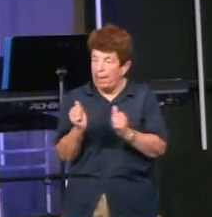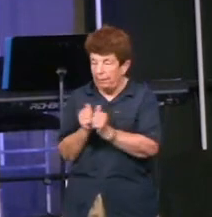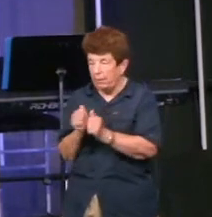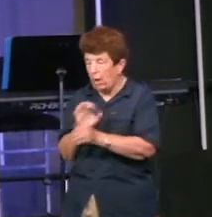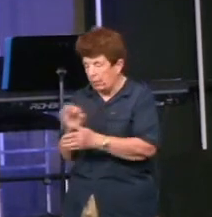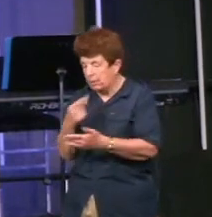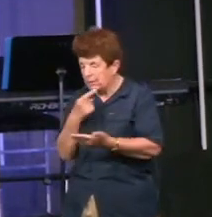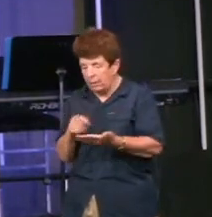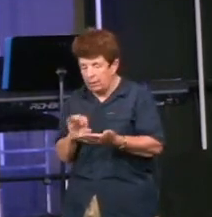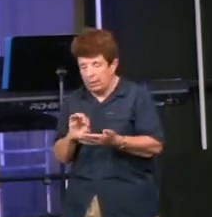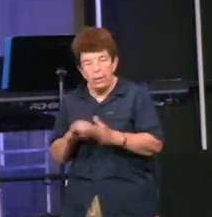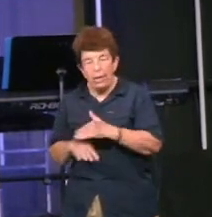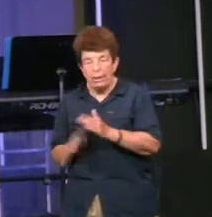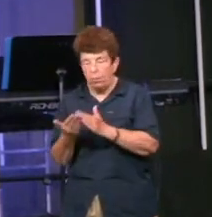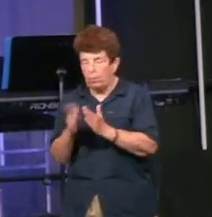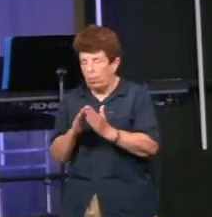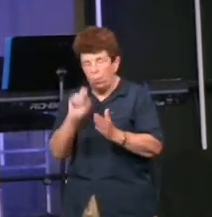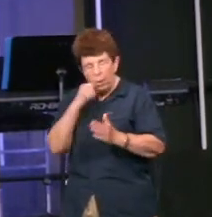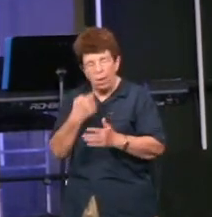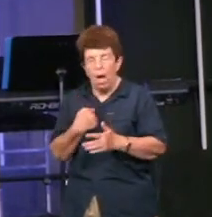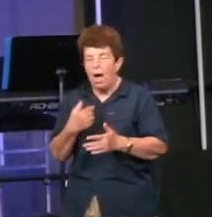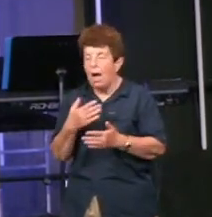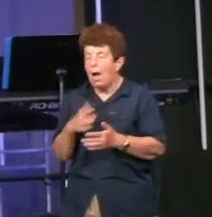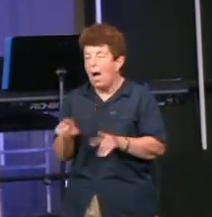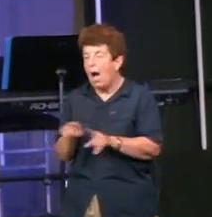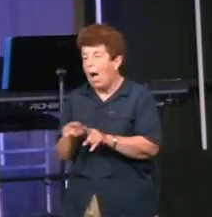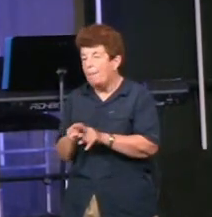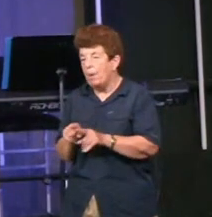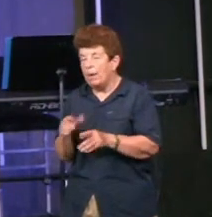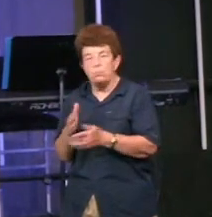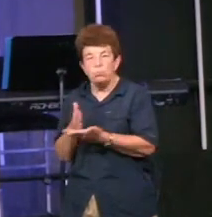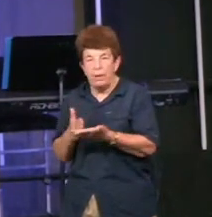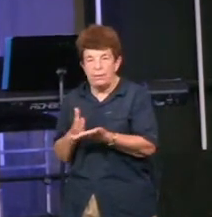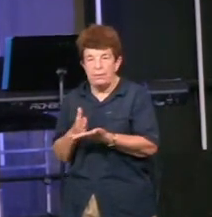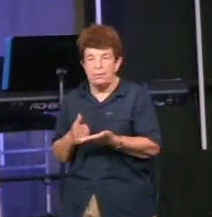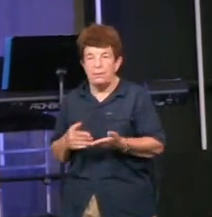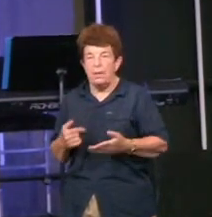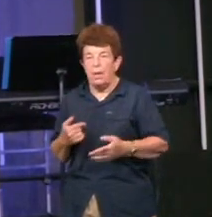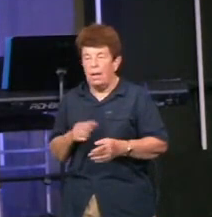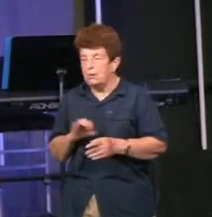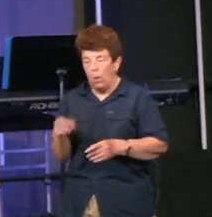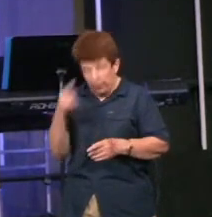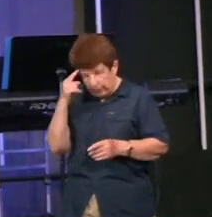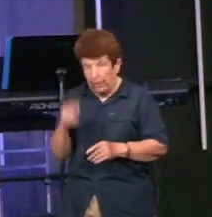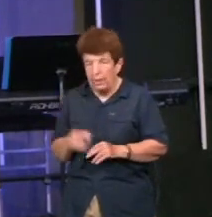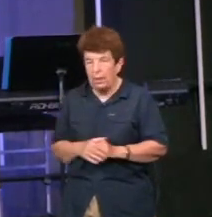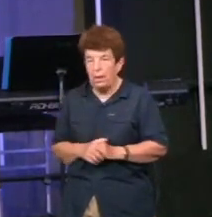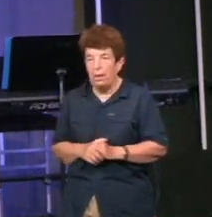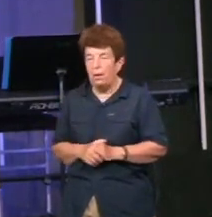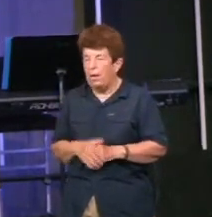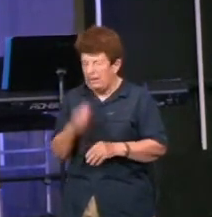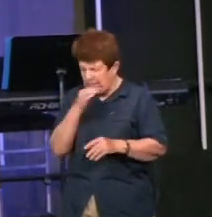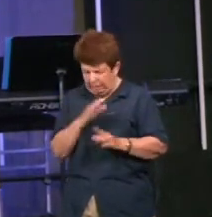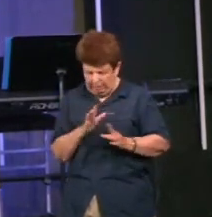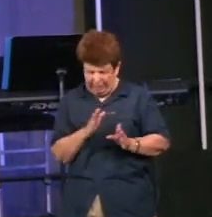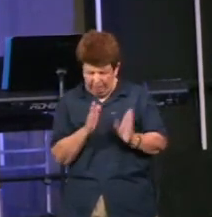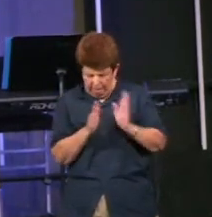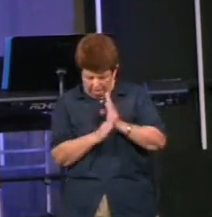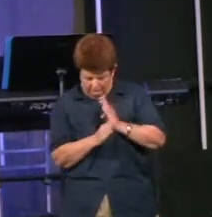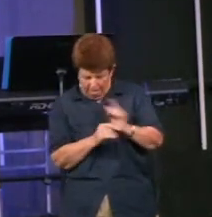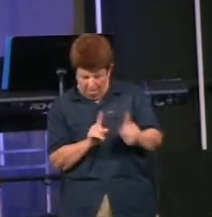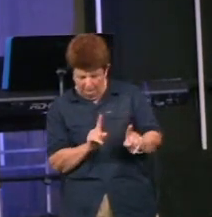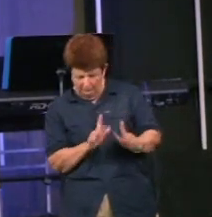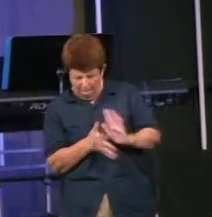have written down, I don't think anyone in the community would have written down, I'm like bread. I don't think so. It's a little bit obscure when